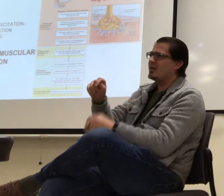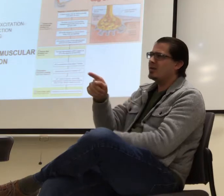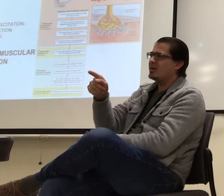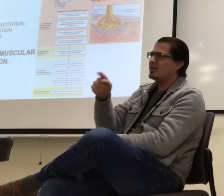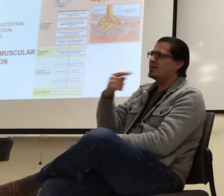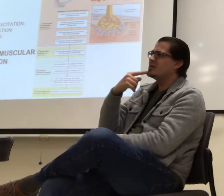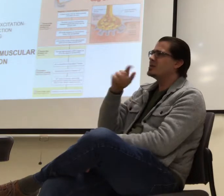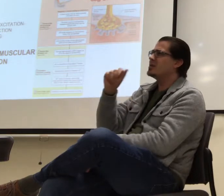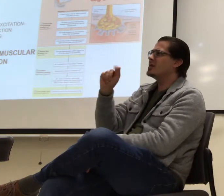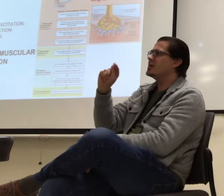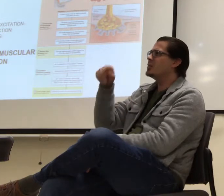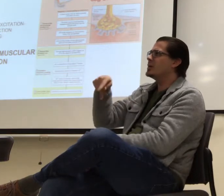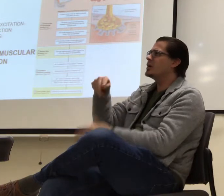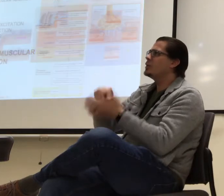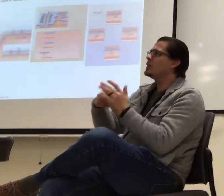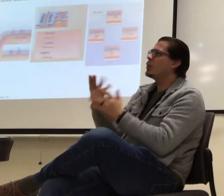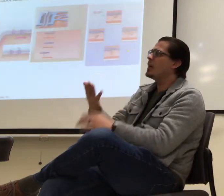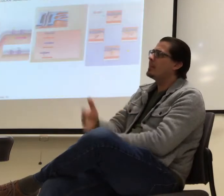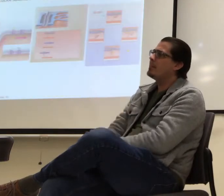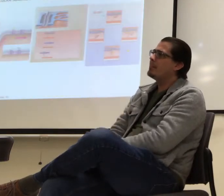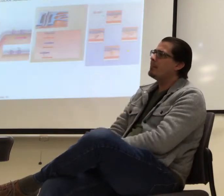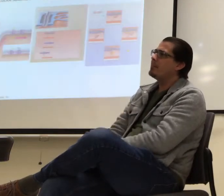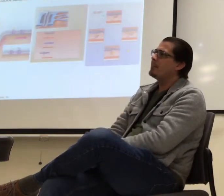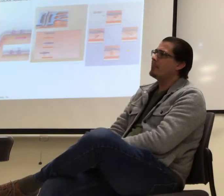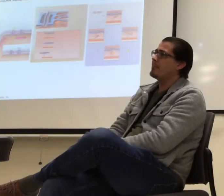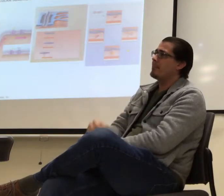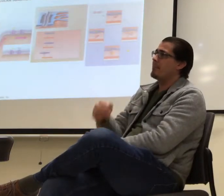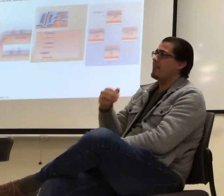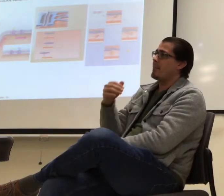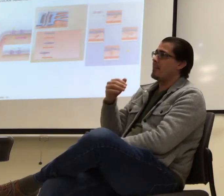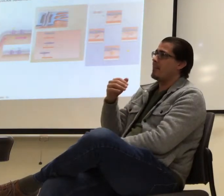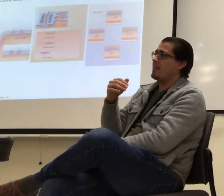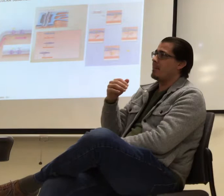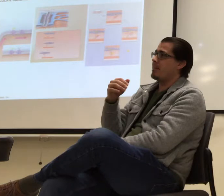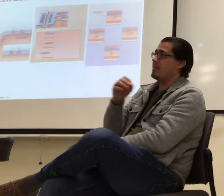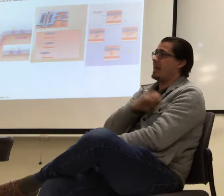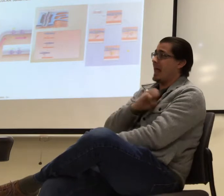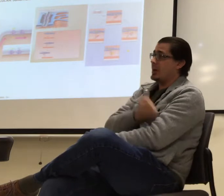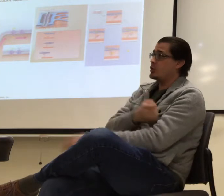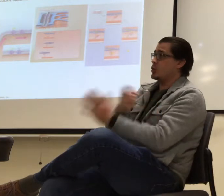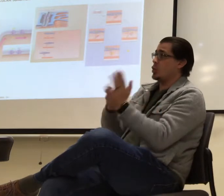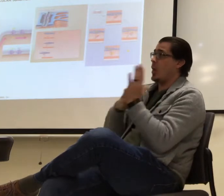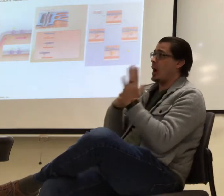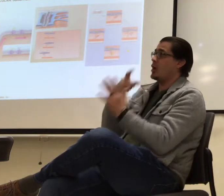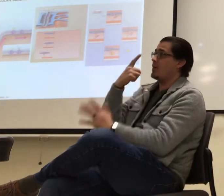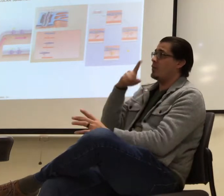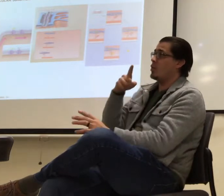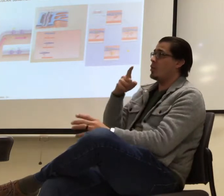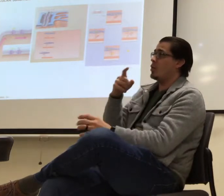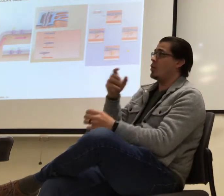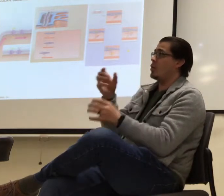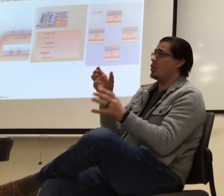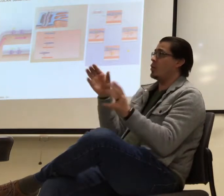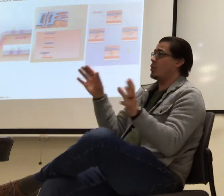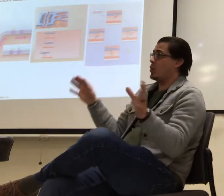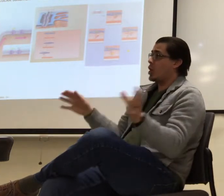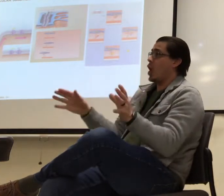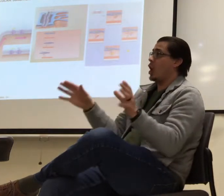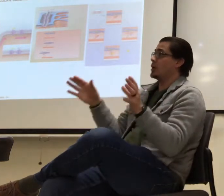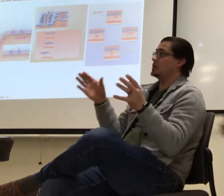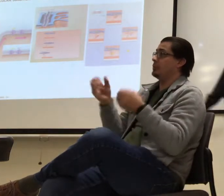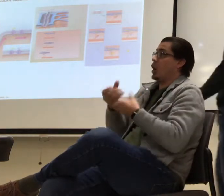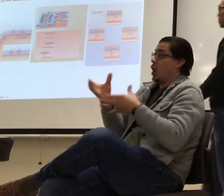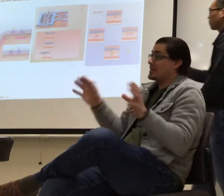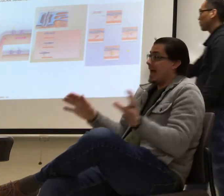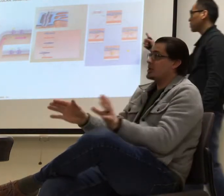Someone said ATP. Yeah. What do you mean? Like the energy to cause action? You're right. ATP